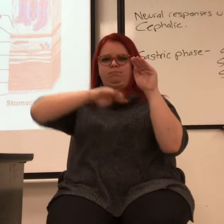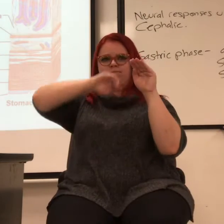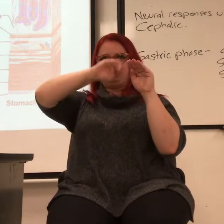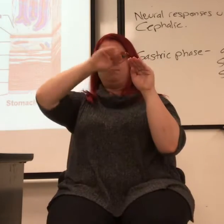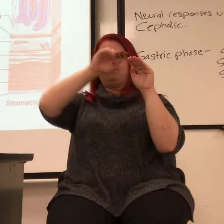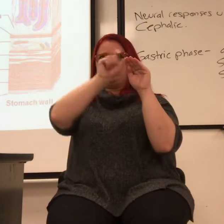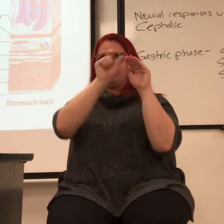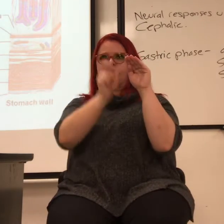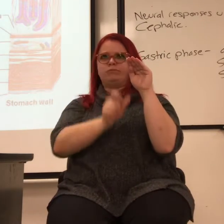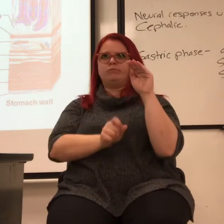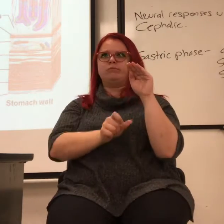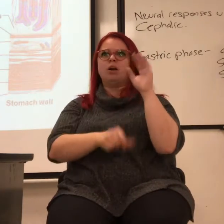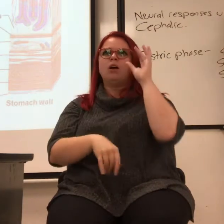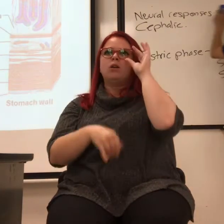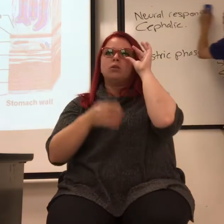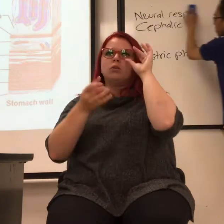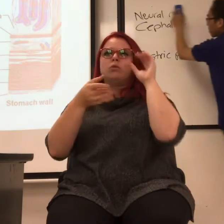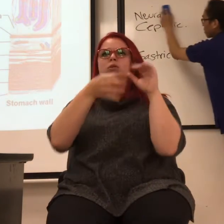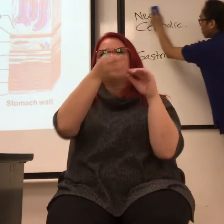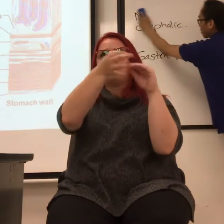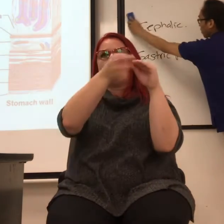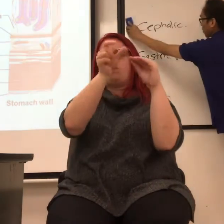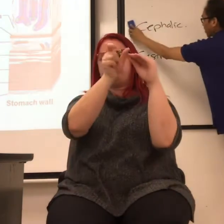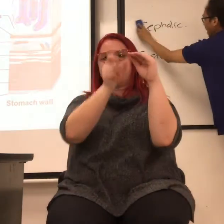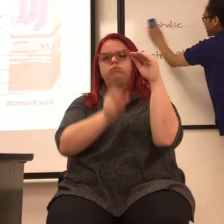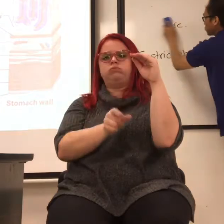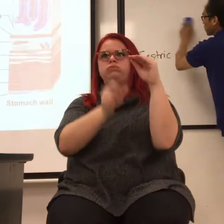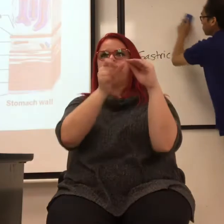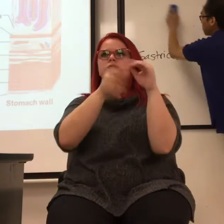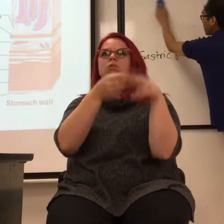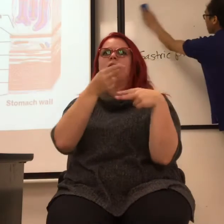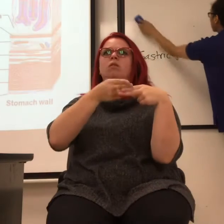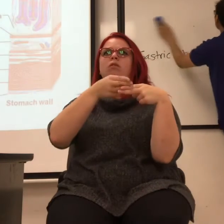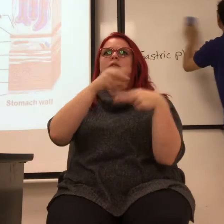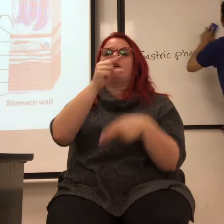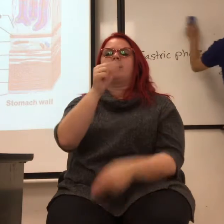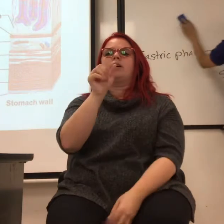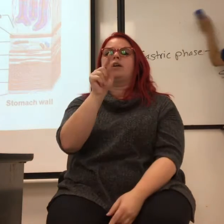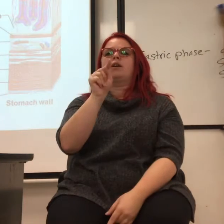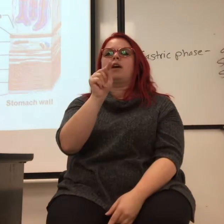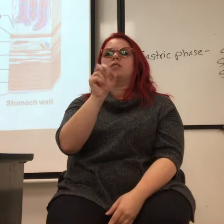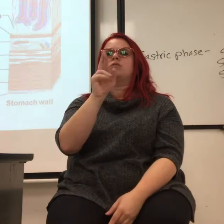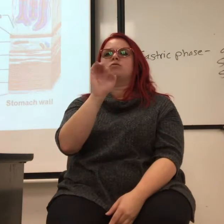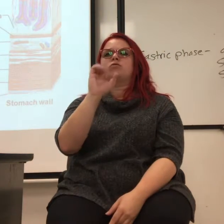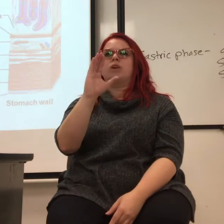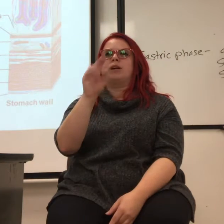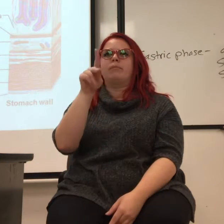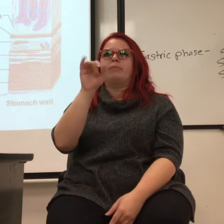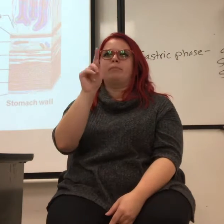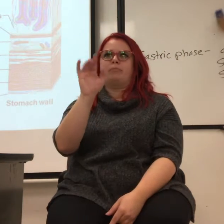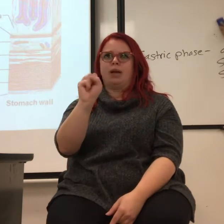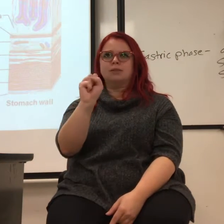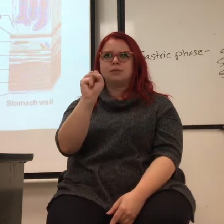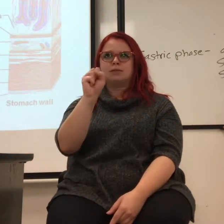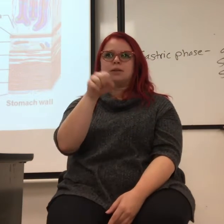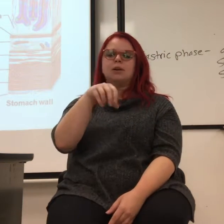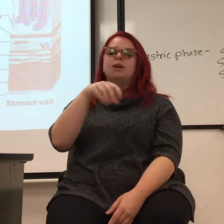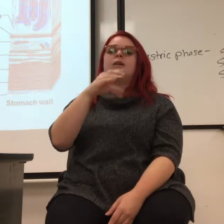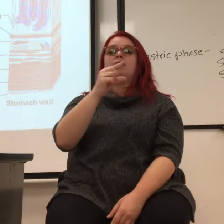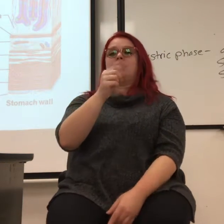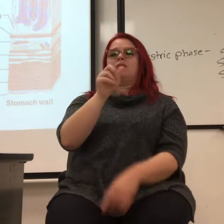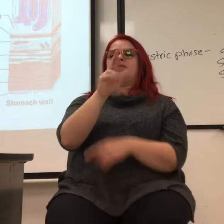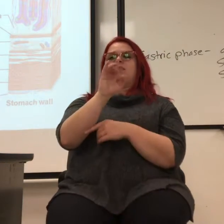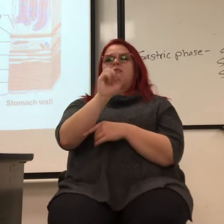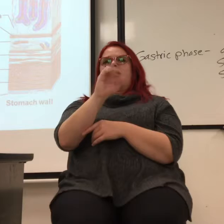So those little holes are called gastric pits. And those gastric